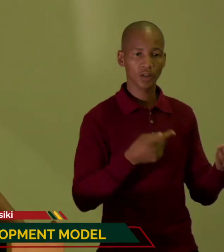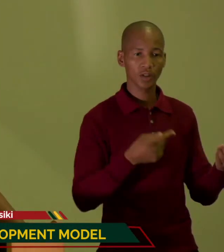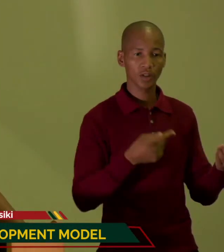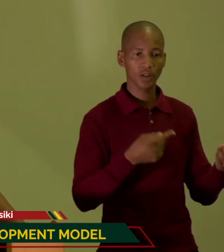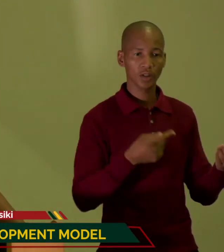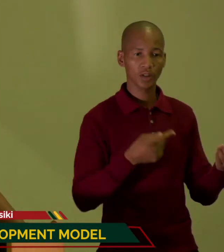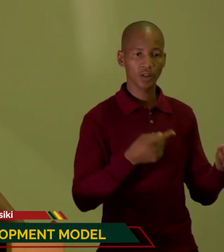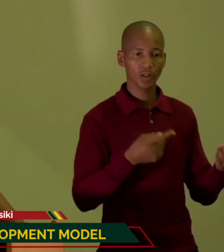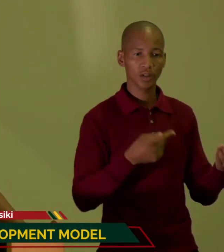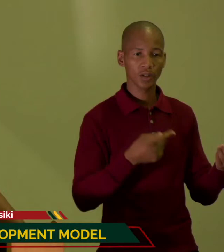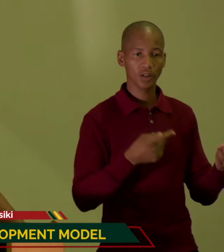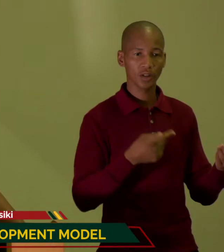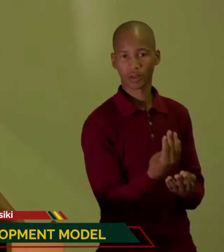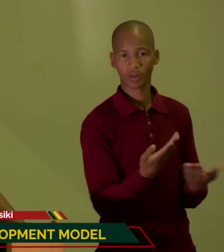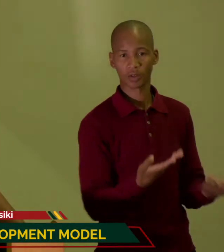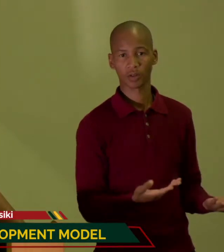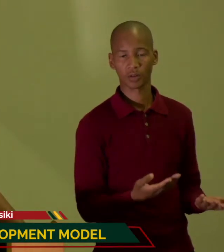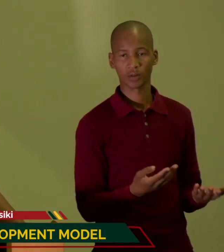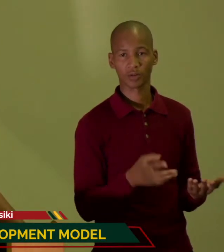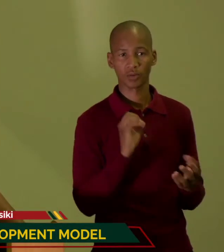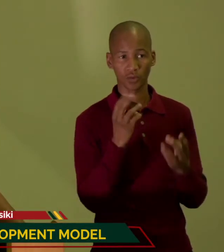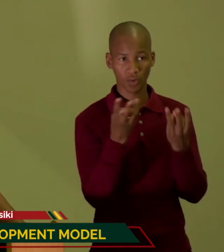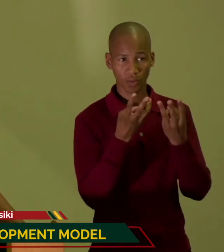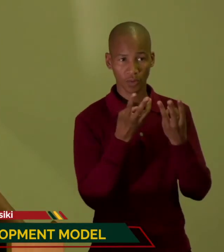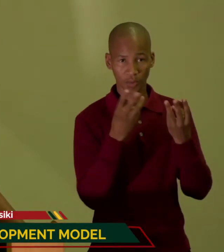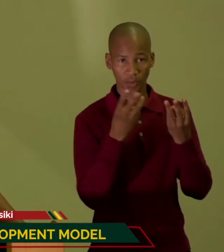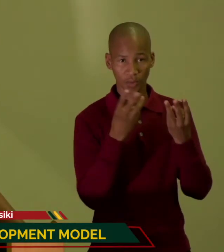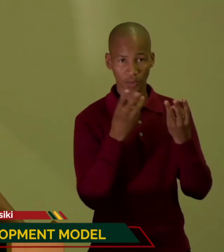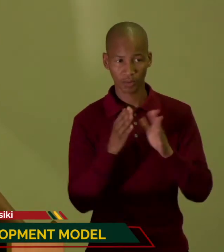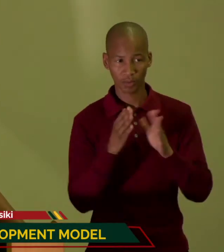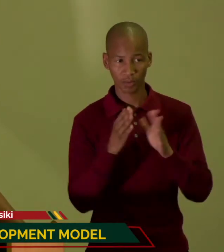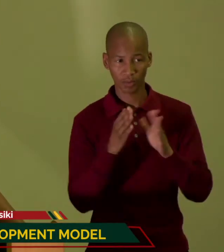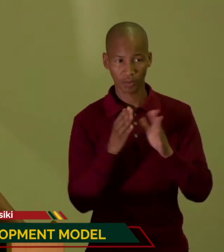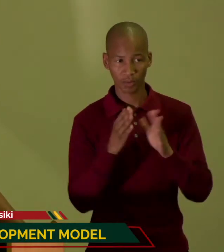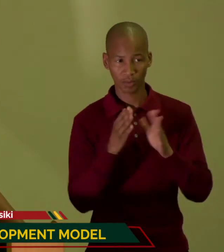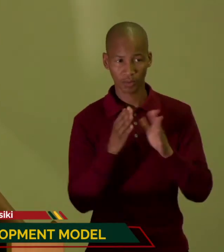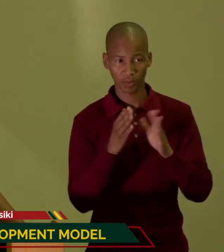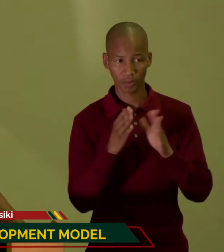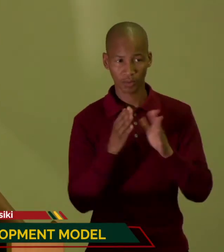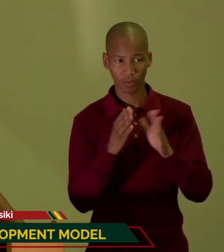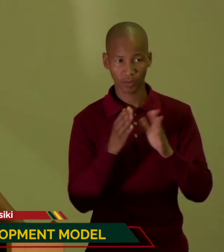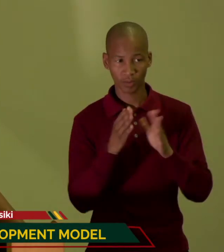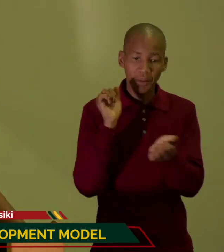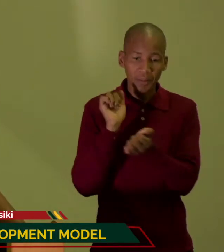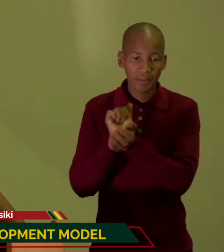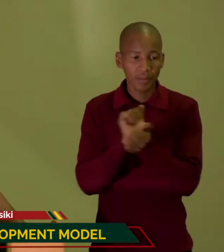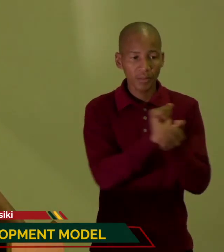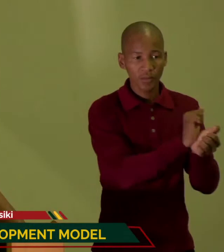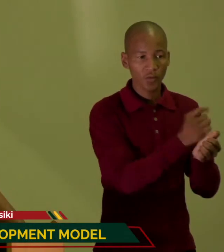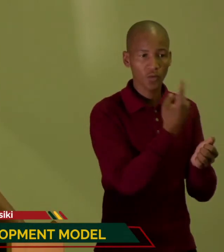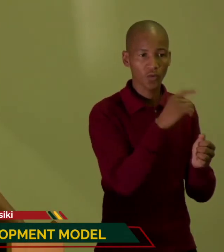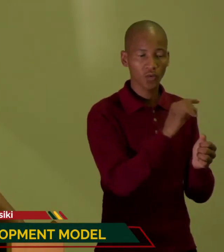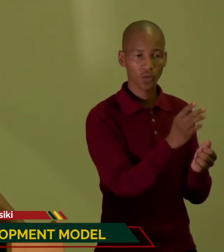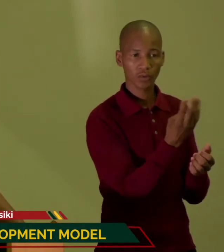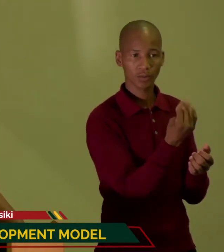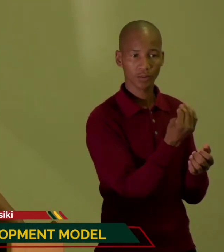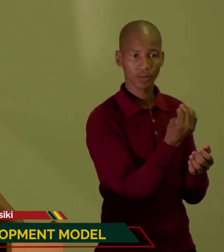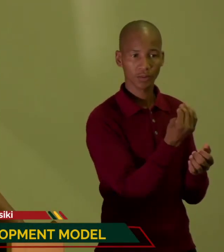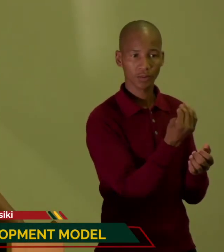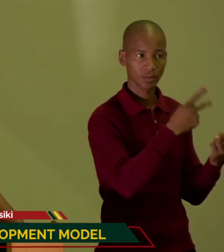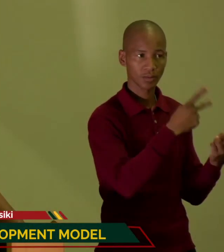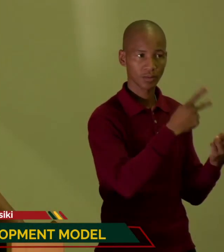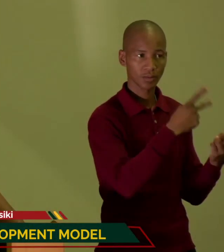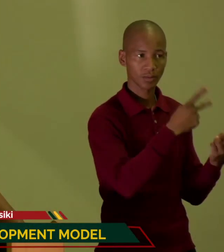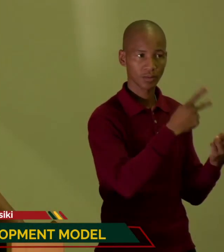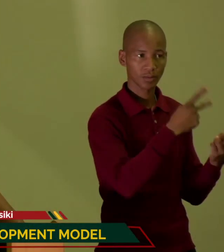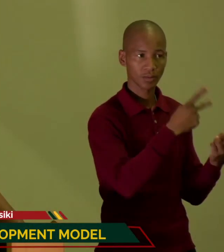That's a request from the people of Inmosa that those people be released so that they can come and trade in a lawful